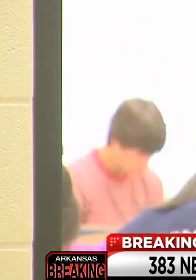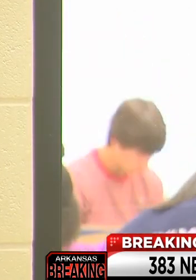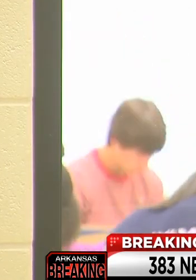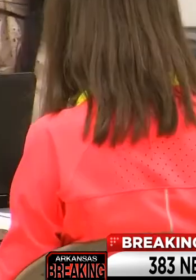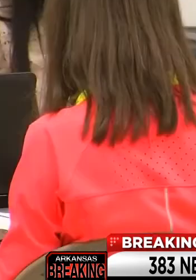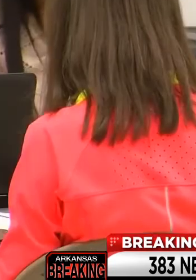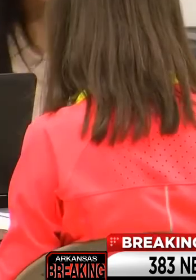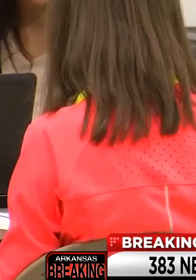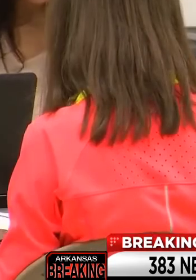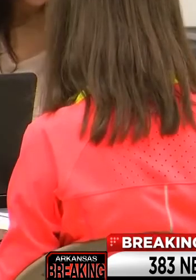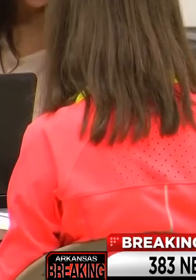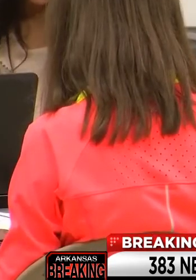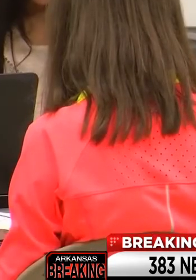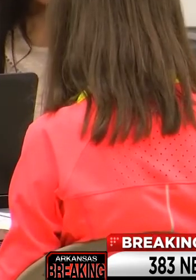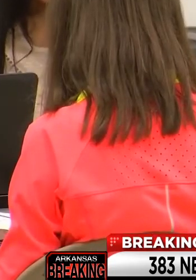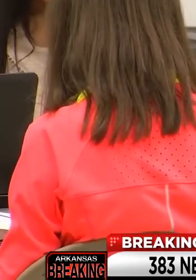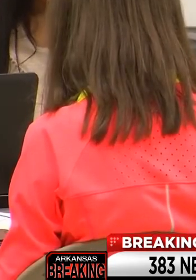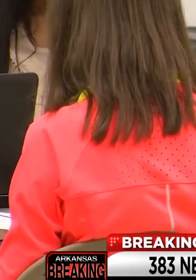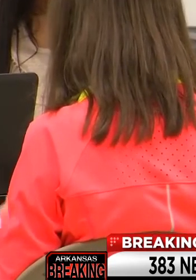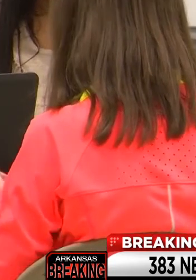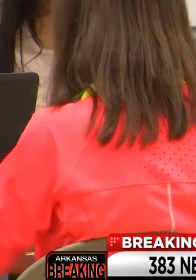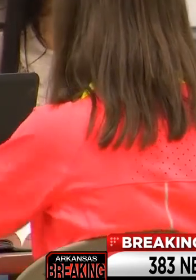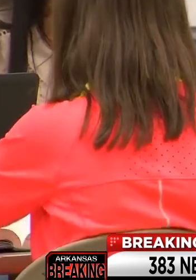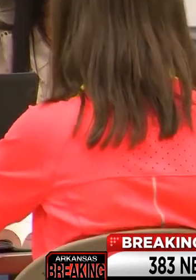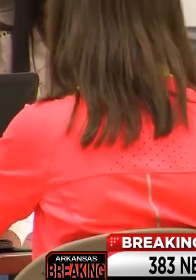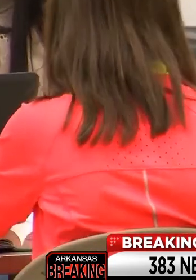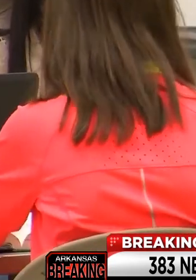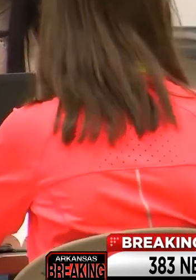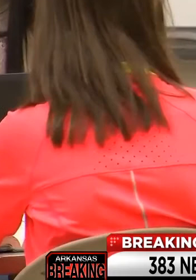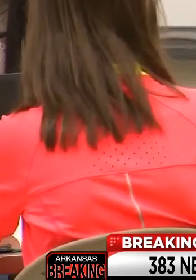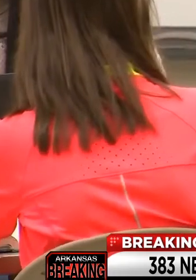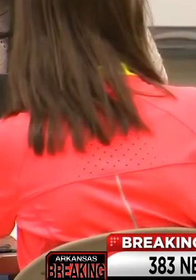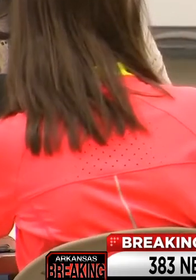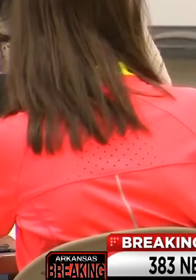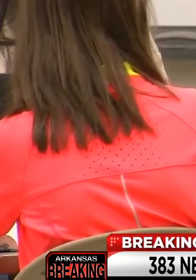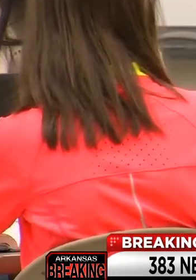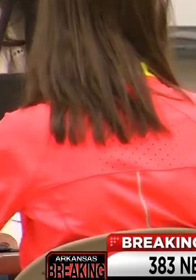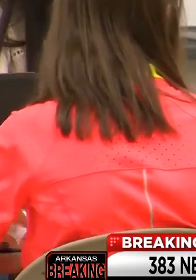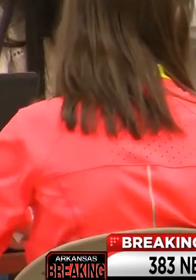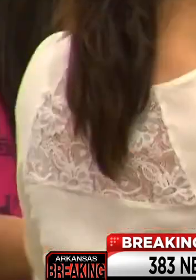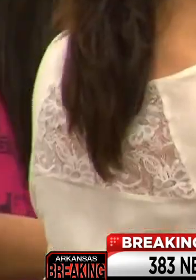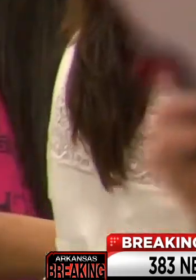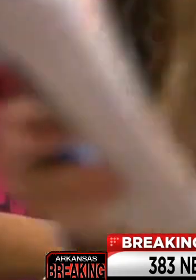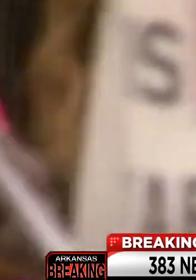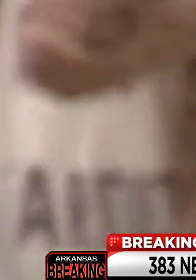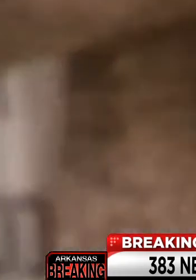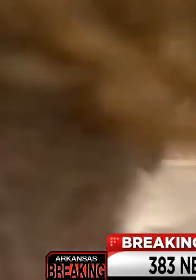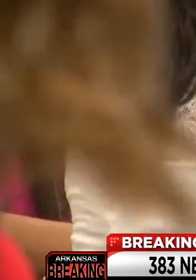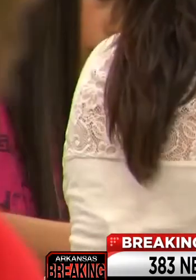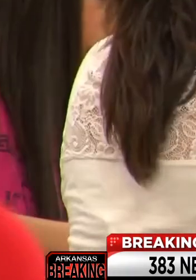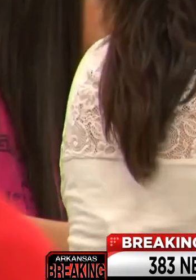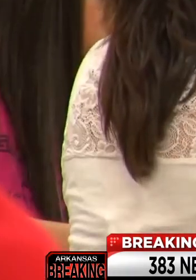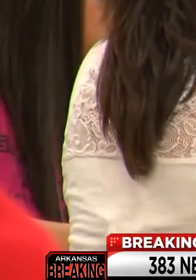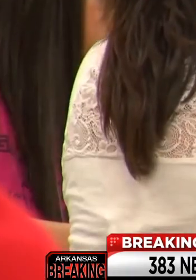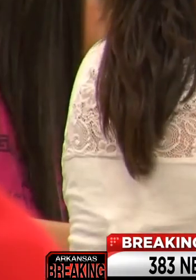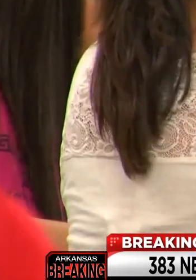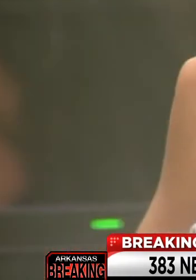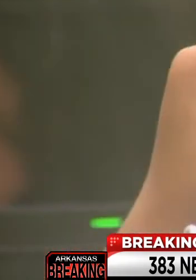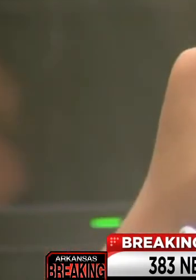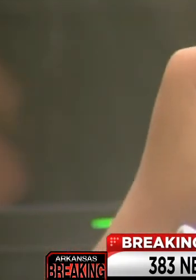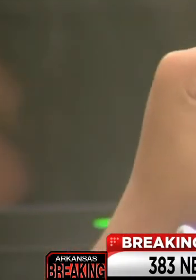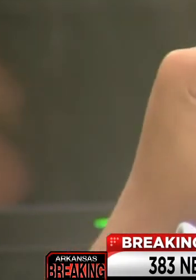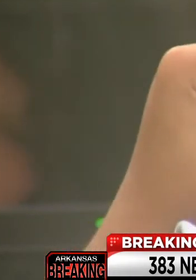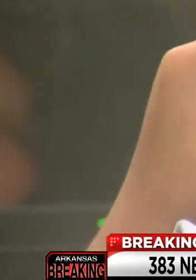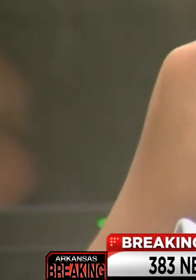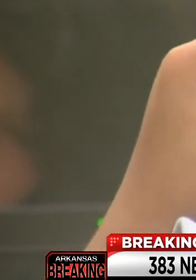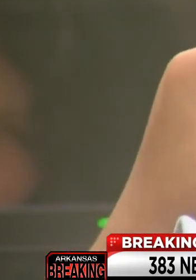deaths. So a lot of information coming from today's news conference, including some new technology that